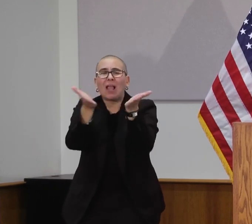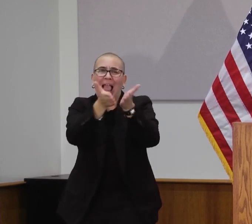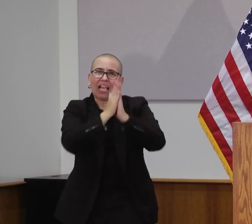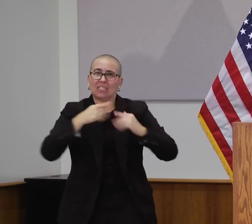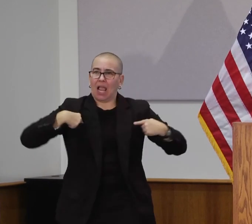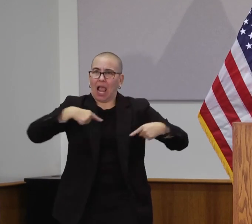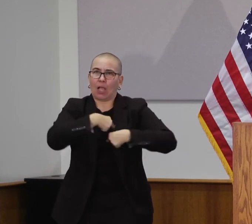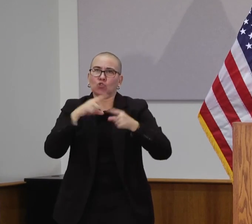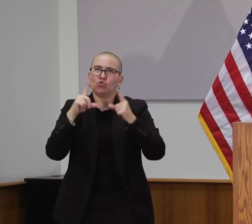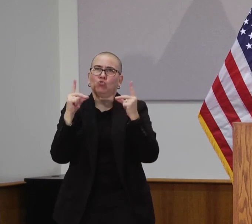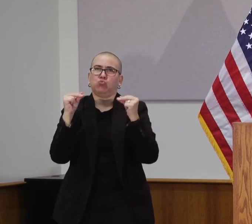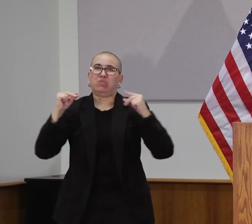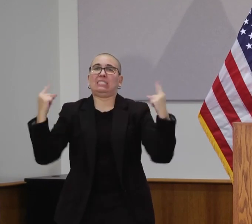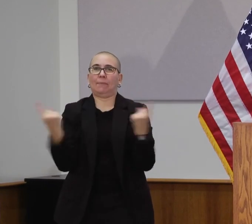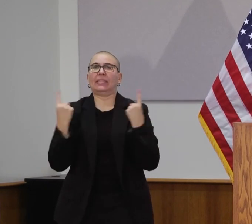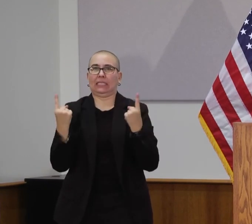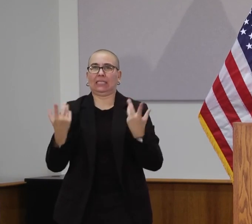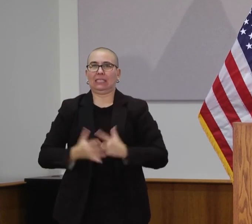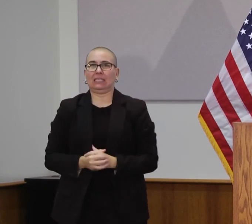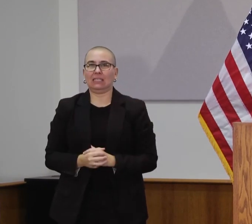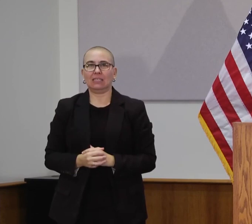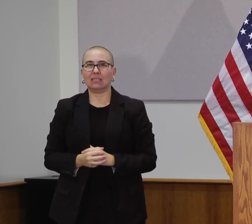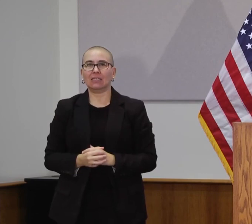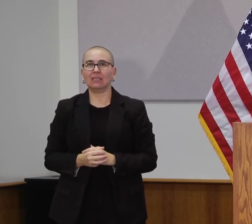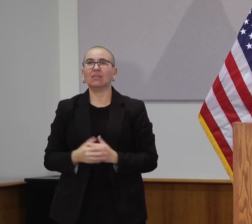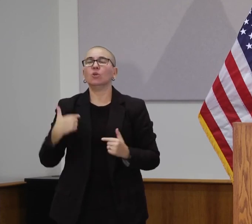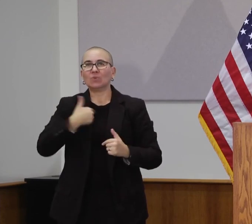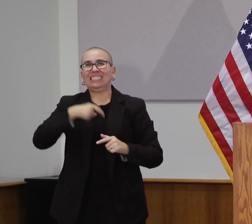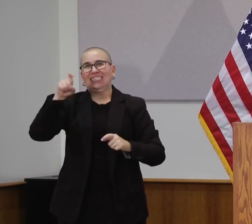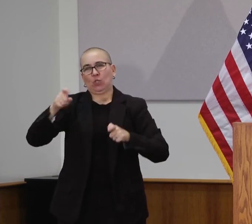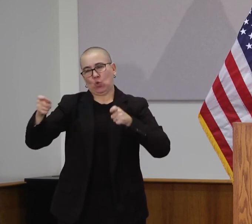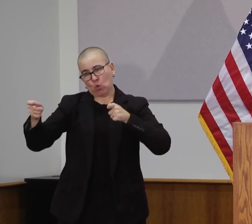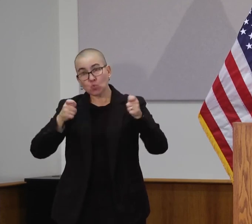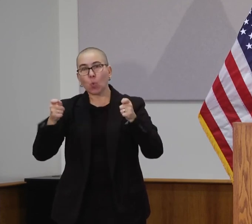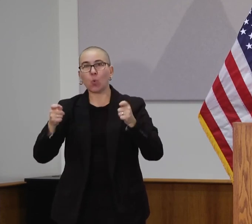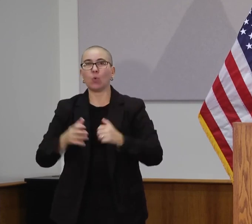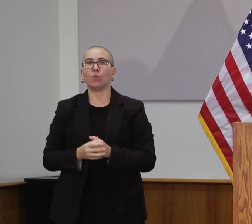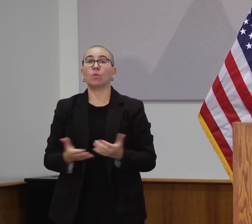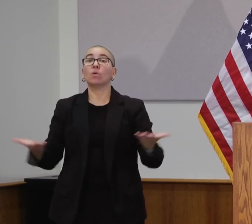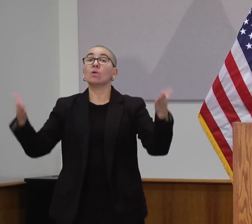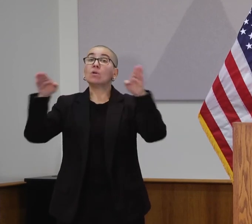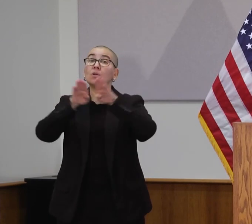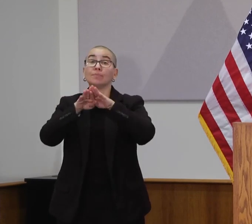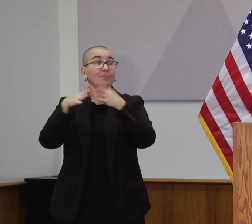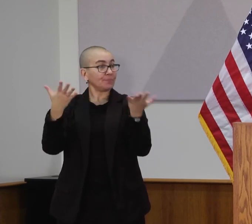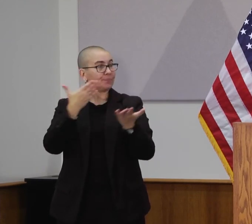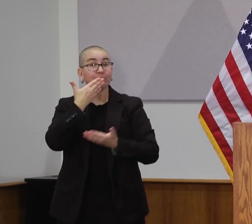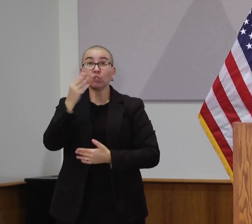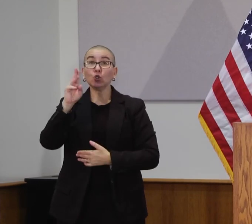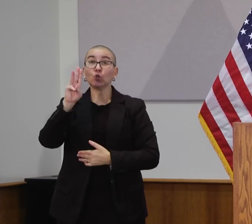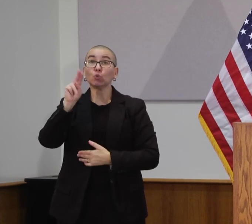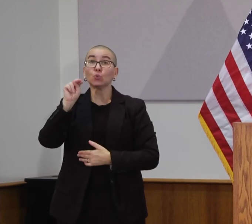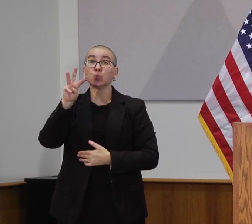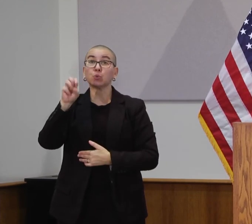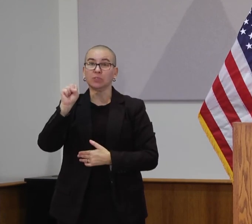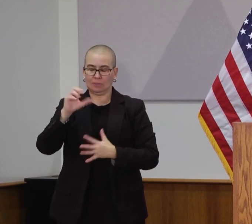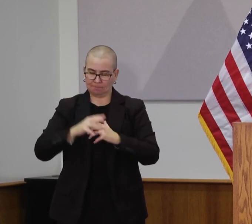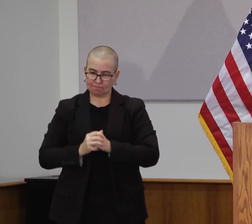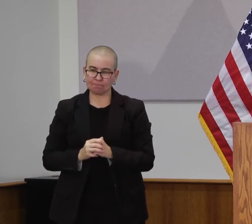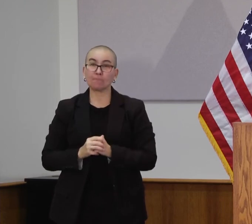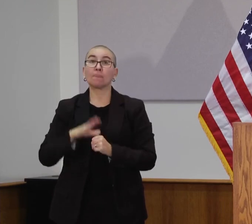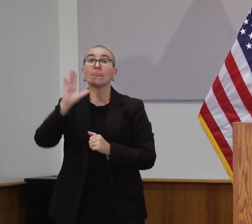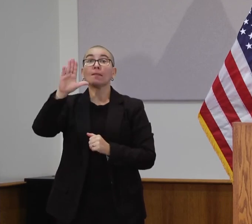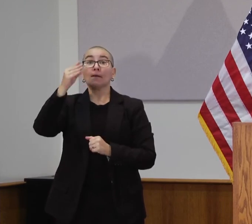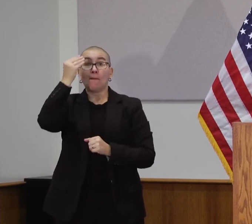do. But we have somehow got to ratchet that down. And I want to close today with, because I was noticing, thinking of the masks and everything, Dr. Pham, you mentioned